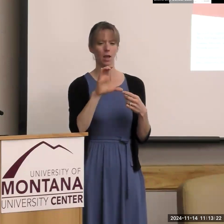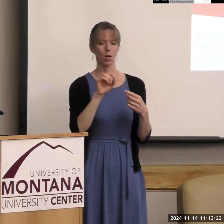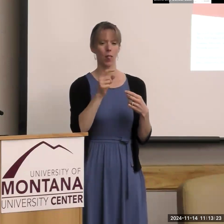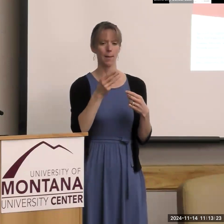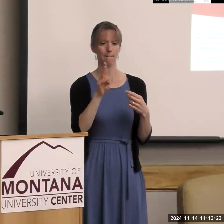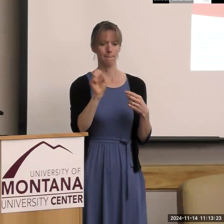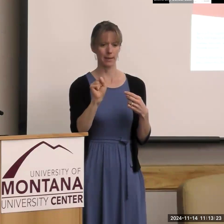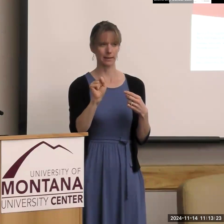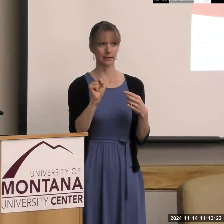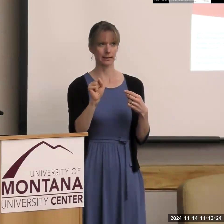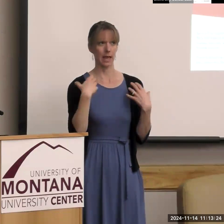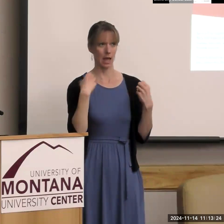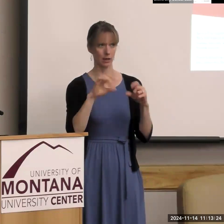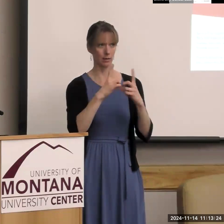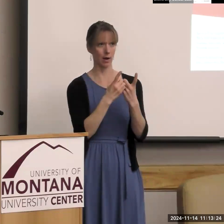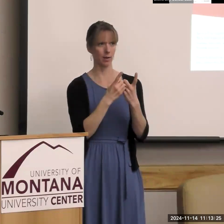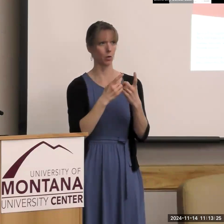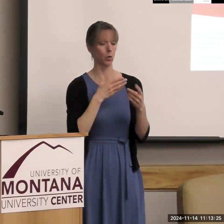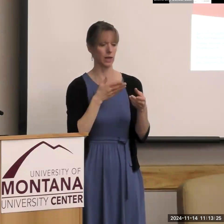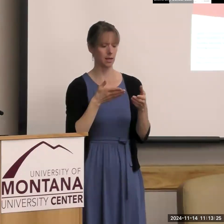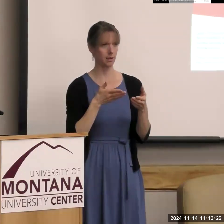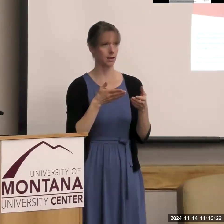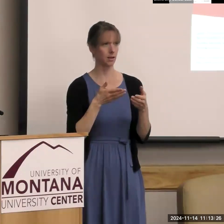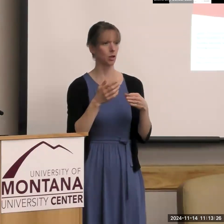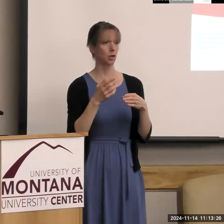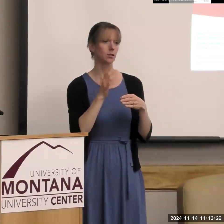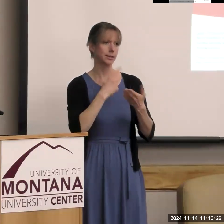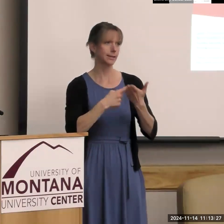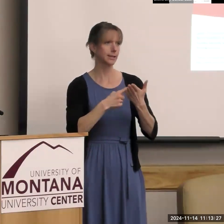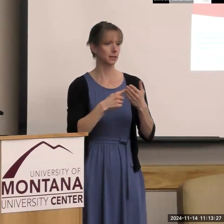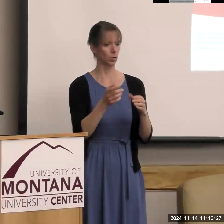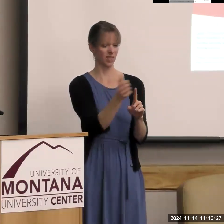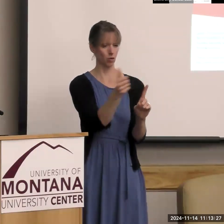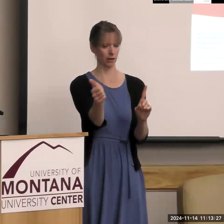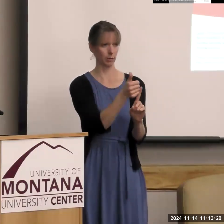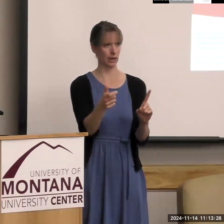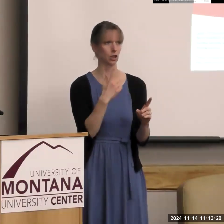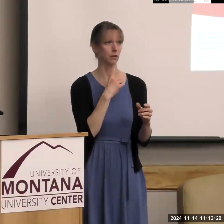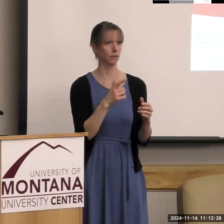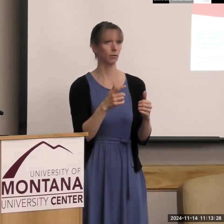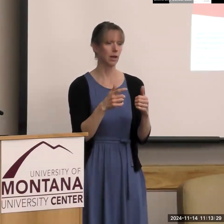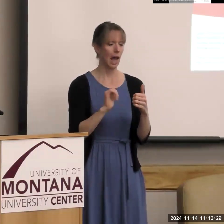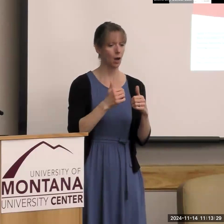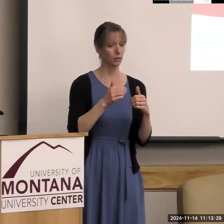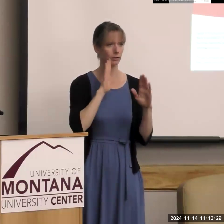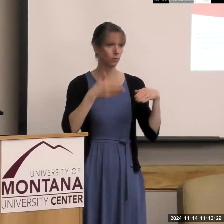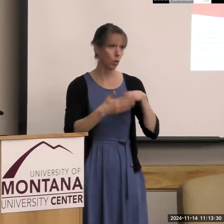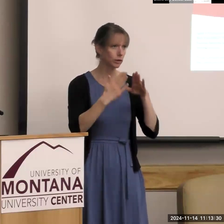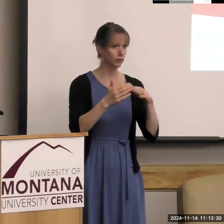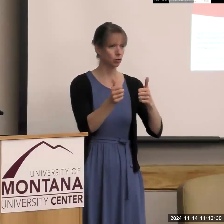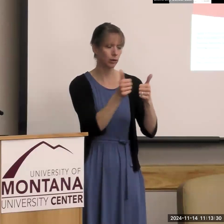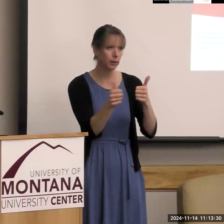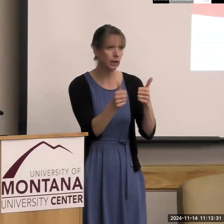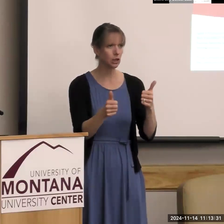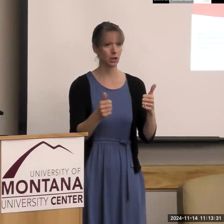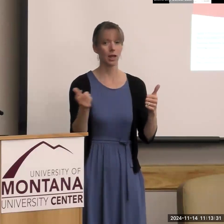experts in public health, so that they are always voicing the concern of health in regards to transportation. So they're always at the table and they're